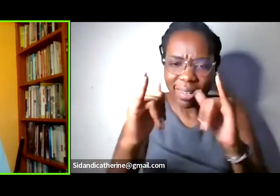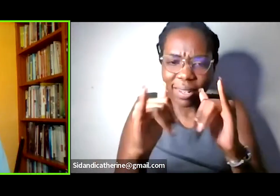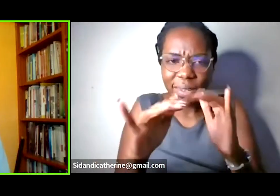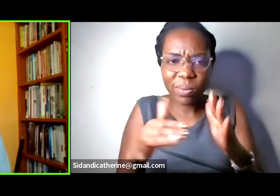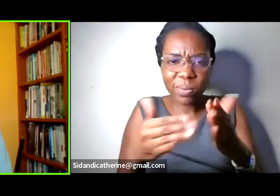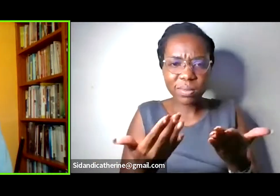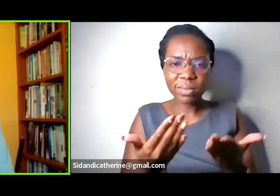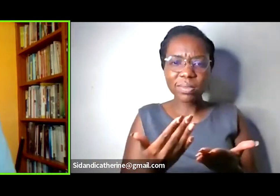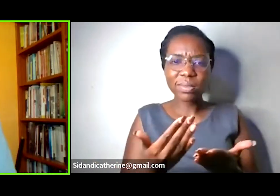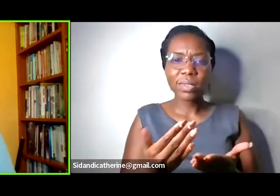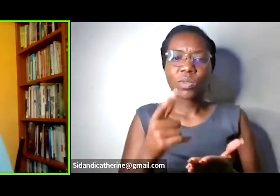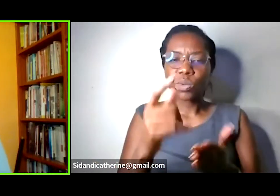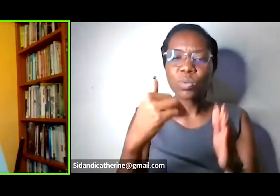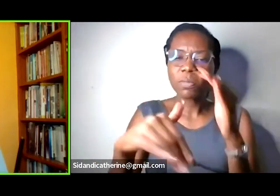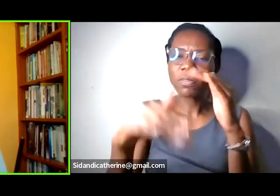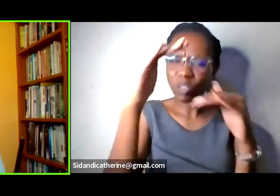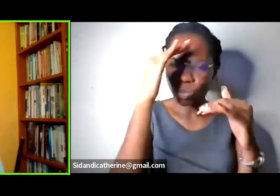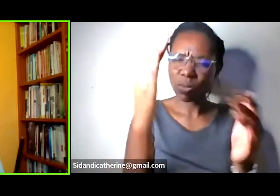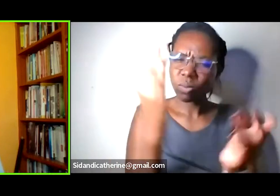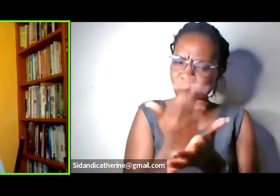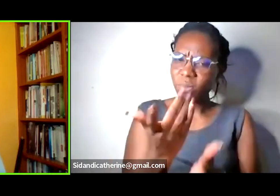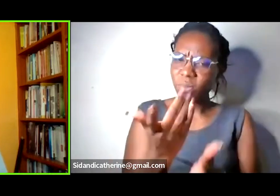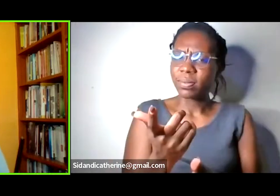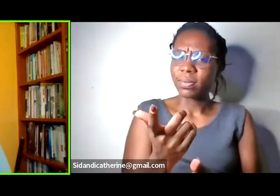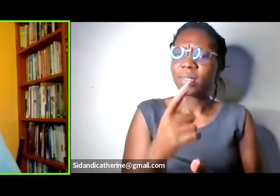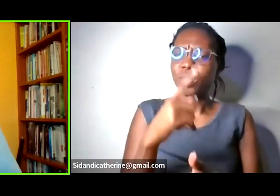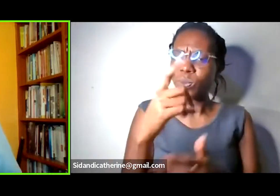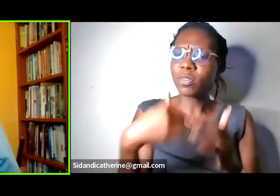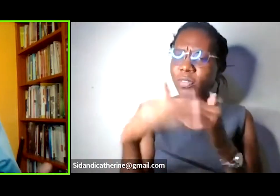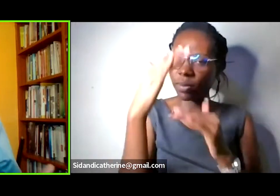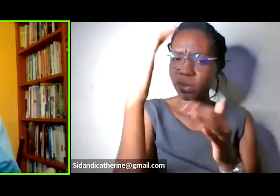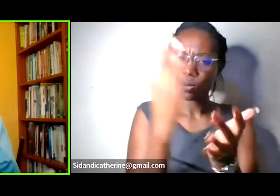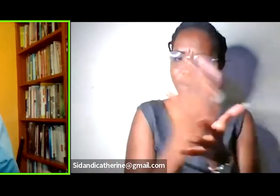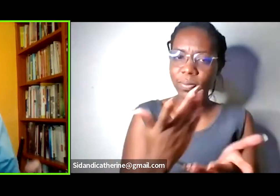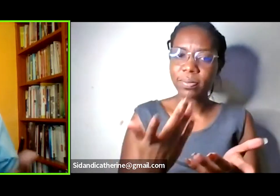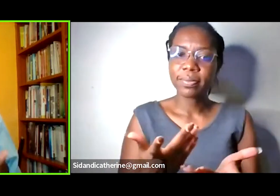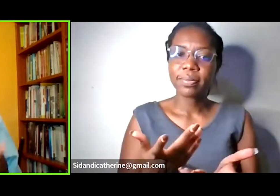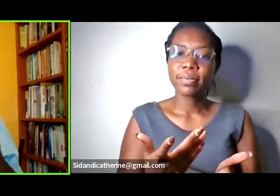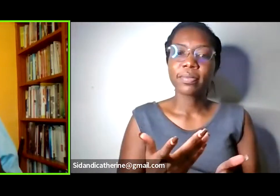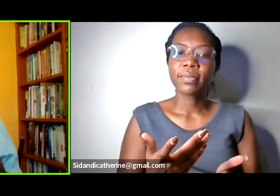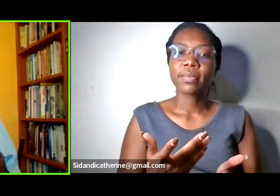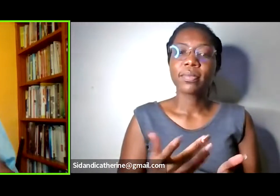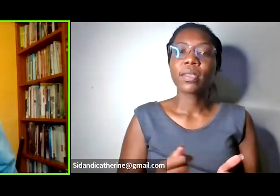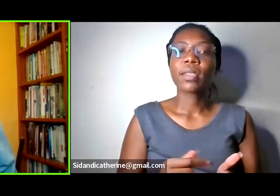You want to focus on education. In fact, I normally say, you've got to educate